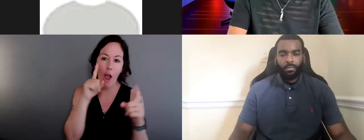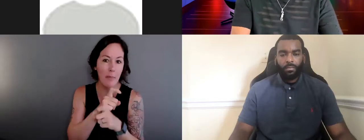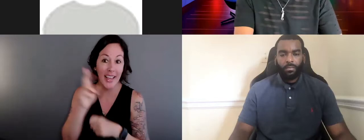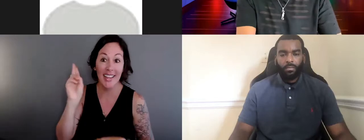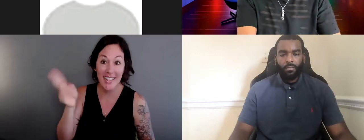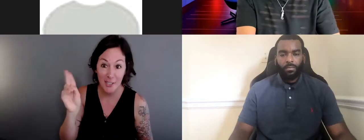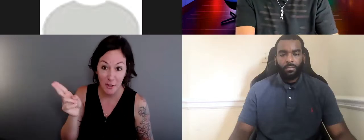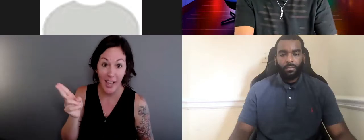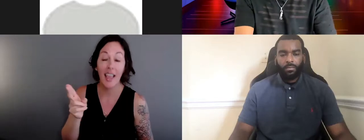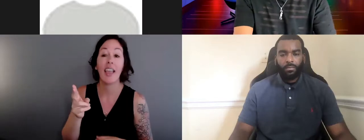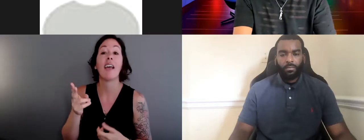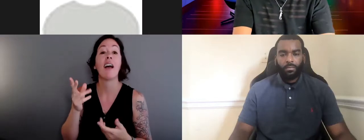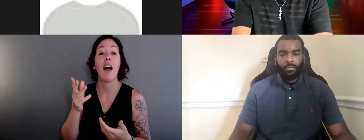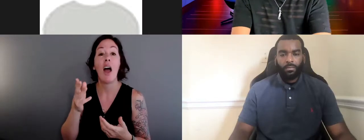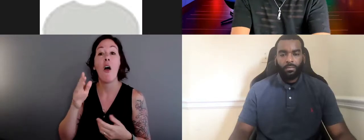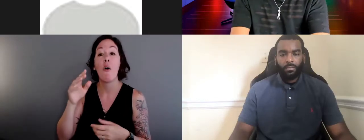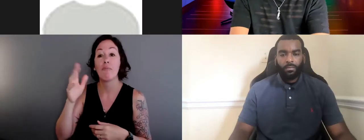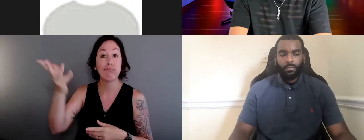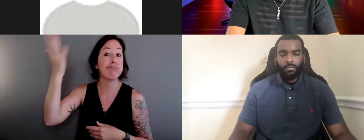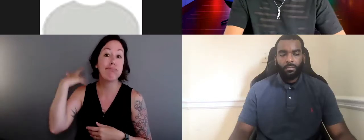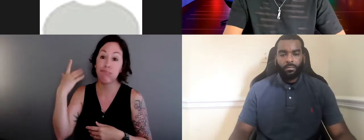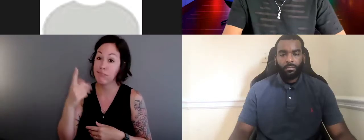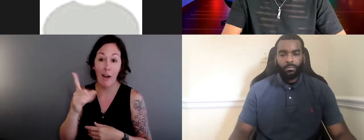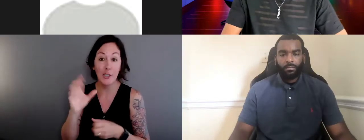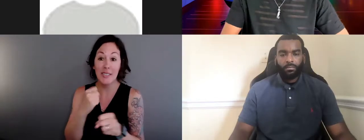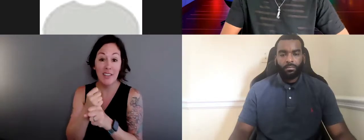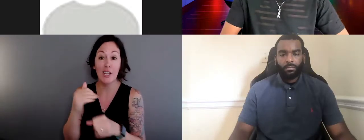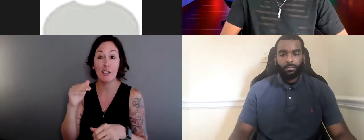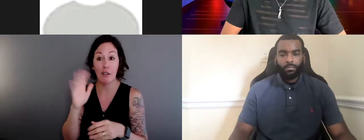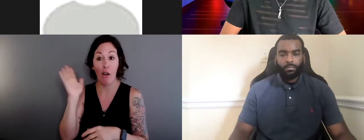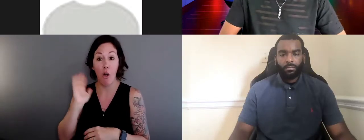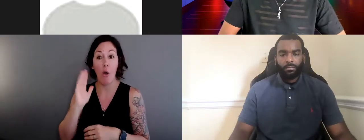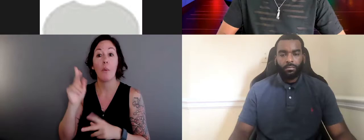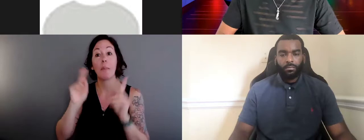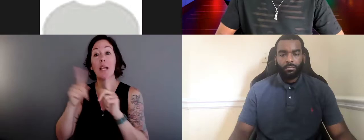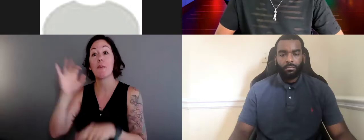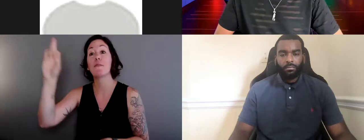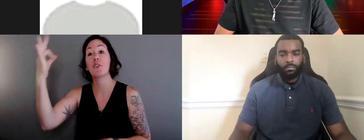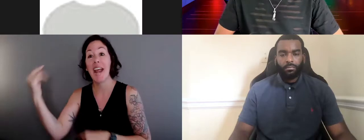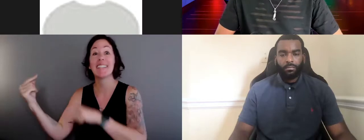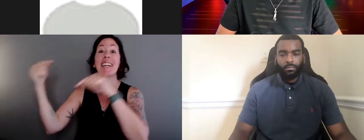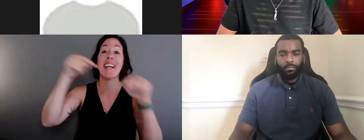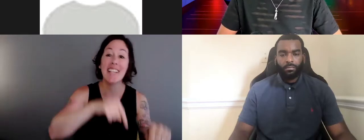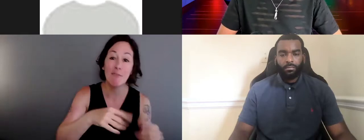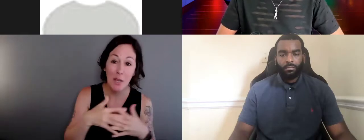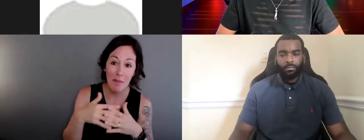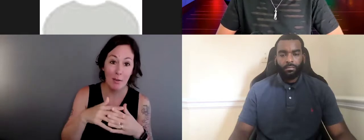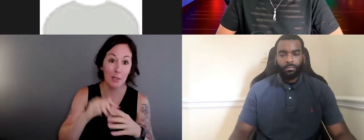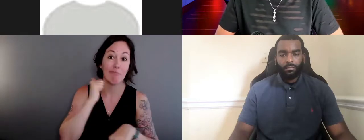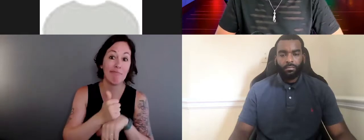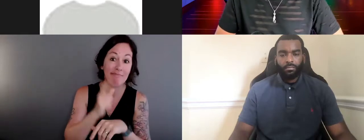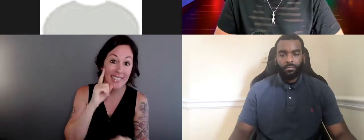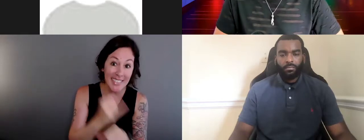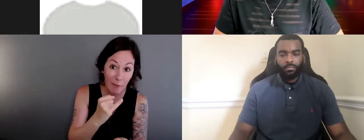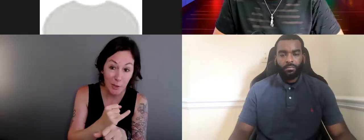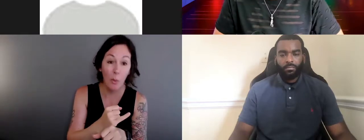So some influences from other languages end up in there. And the history is very complicated of